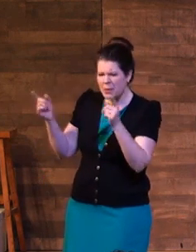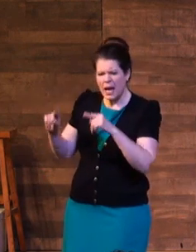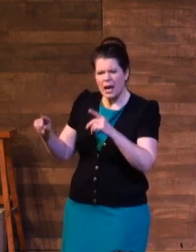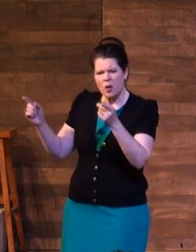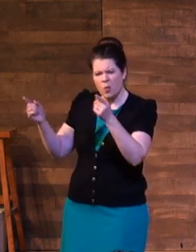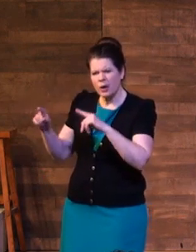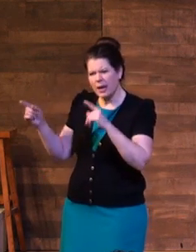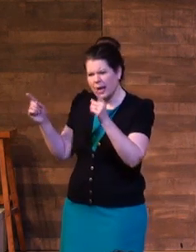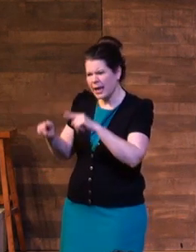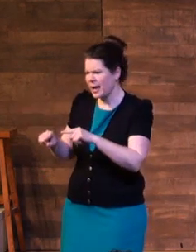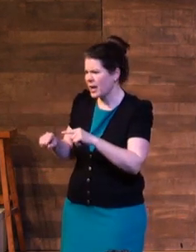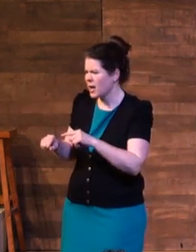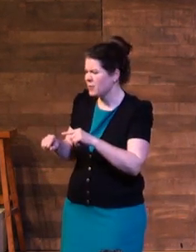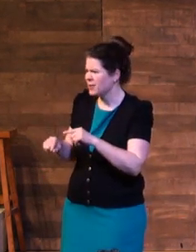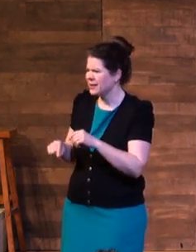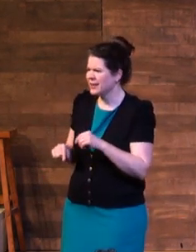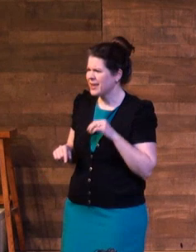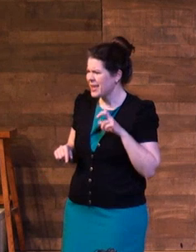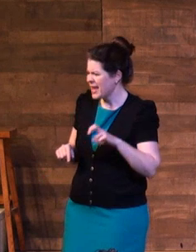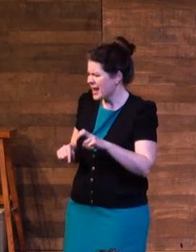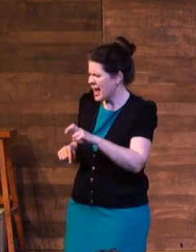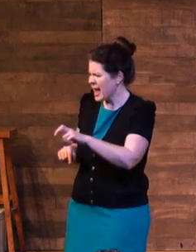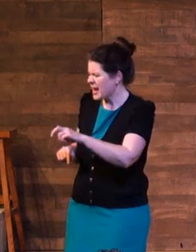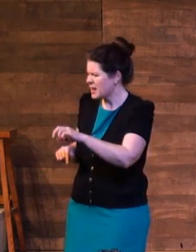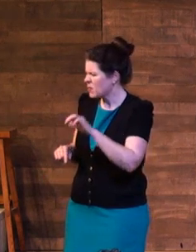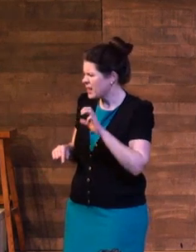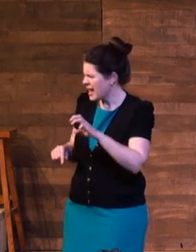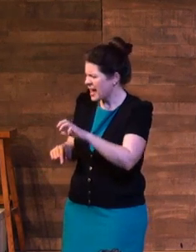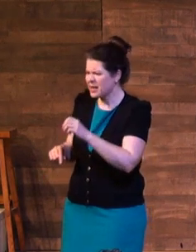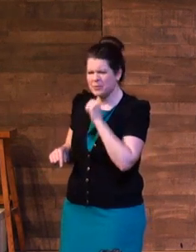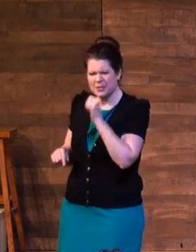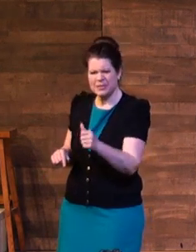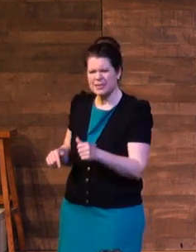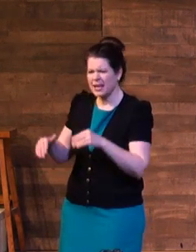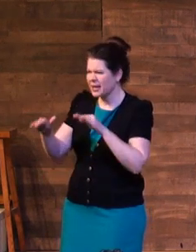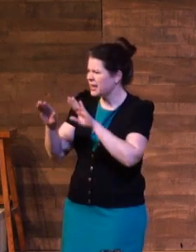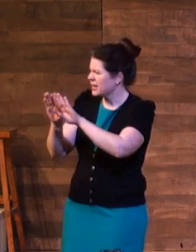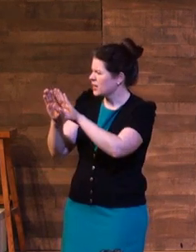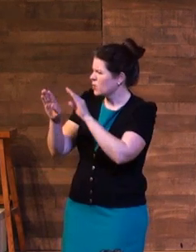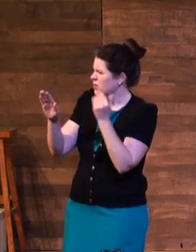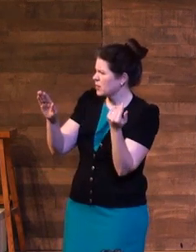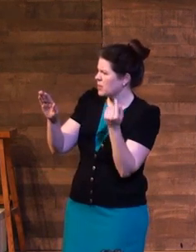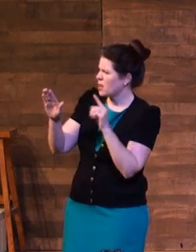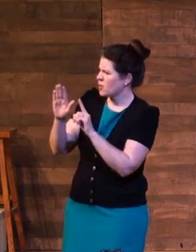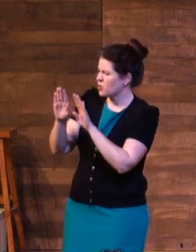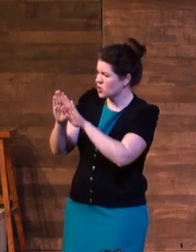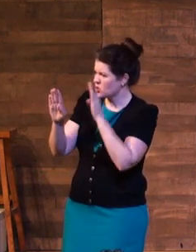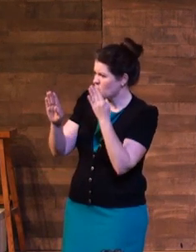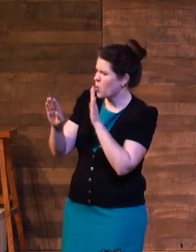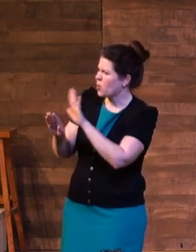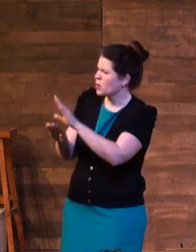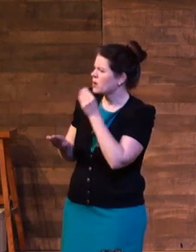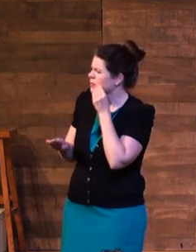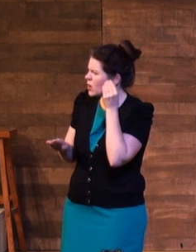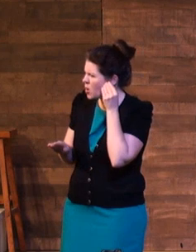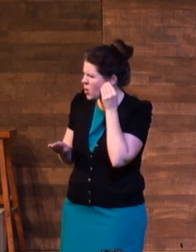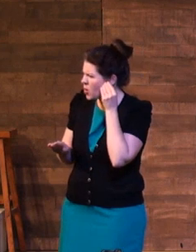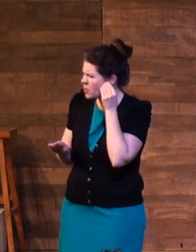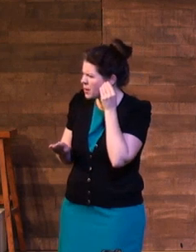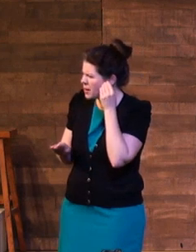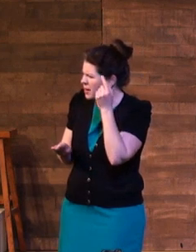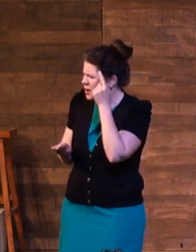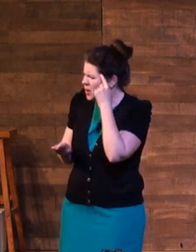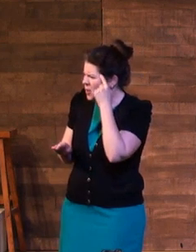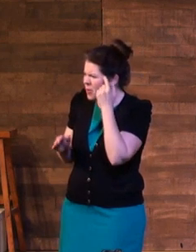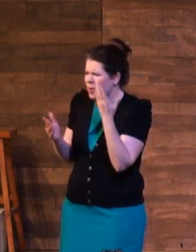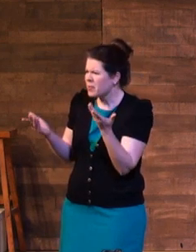out of your house to greet you after victory. It's going to be a person. What are you thinking? And then we start thinking, well, why does God allow